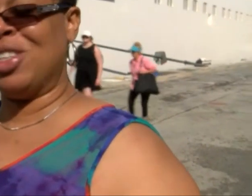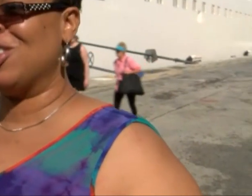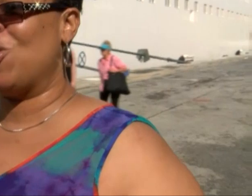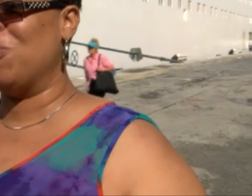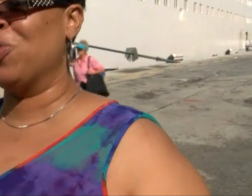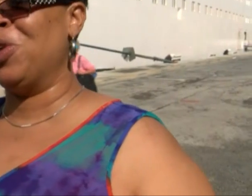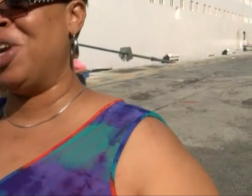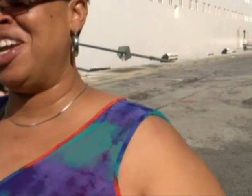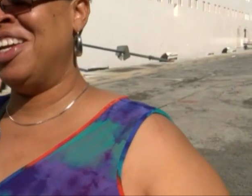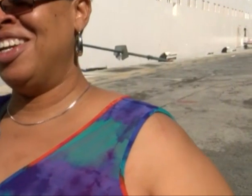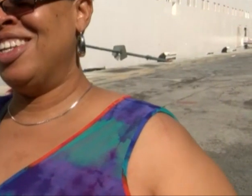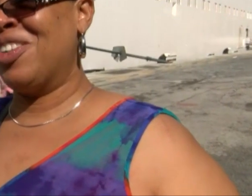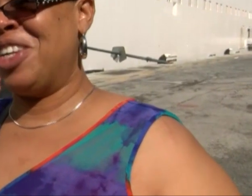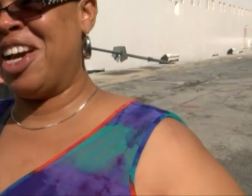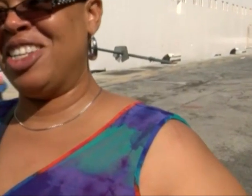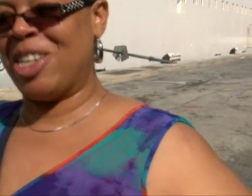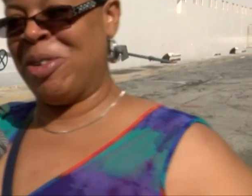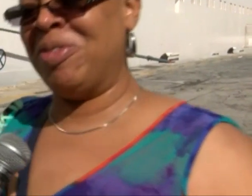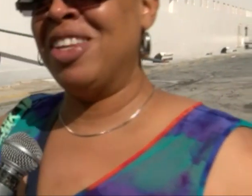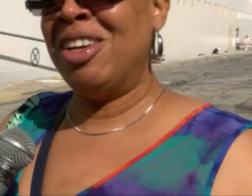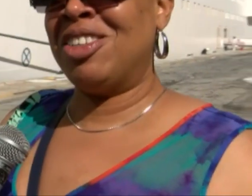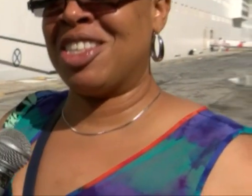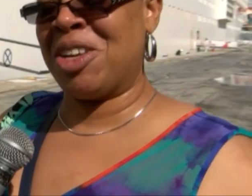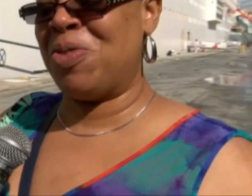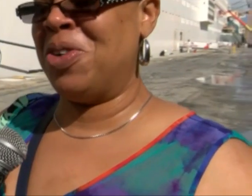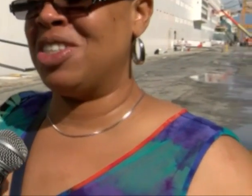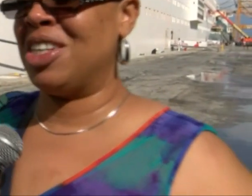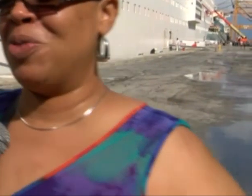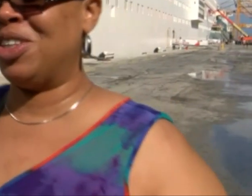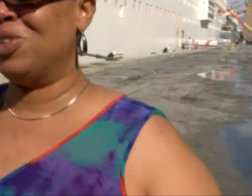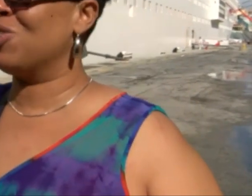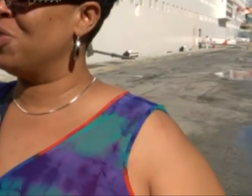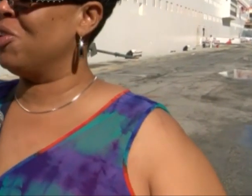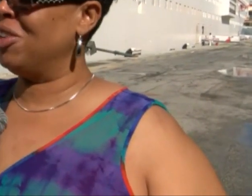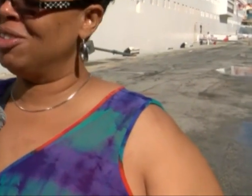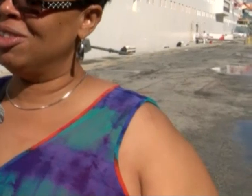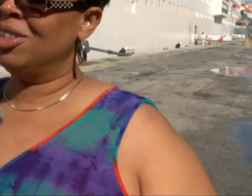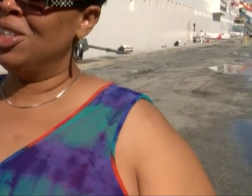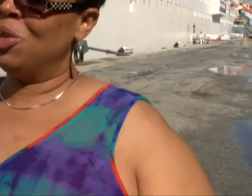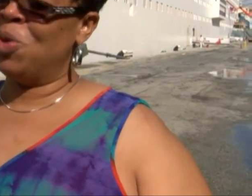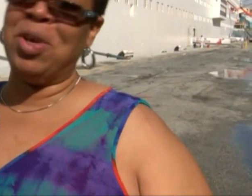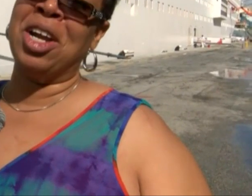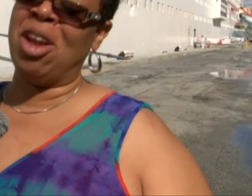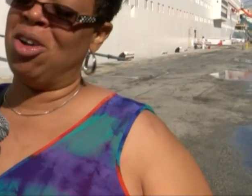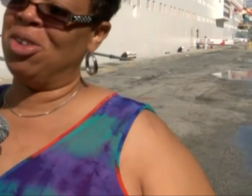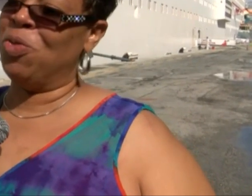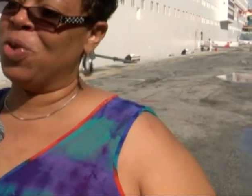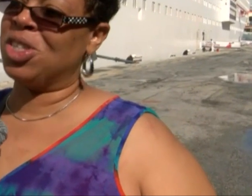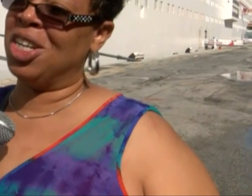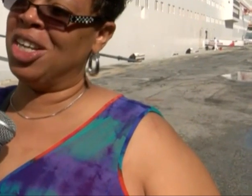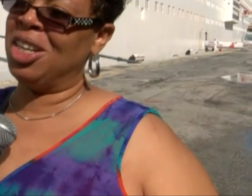know this is the home of Rihanna, so just looking forward to seeing what's going on. Won't be here